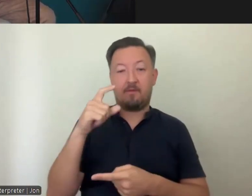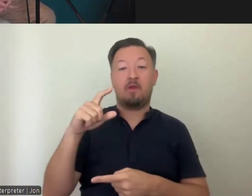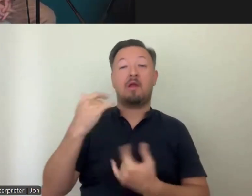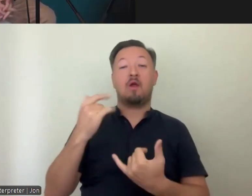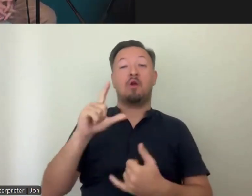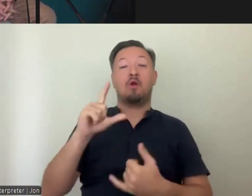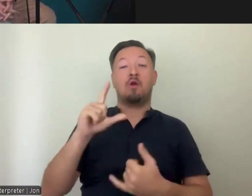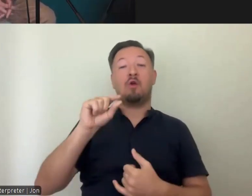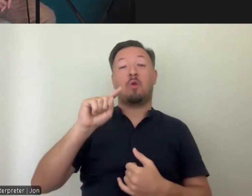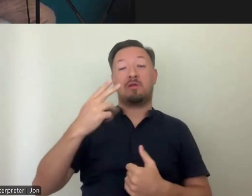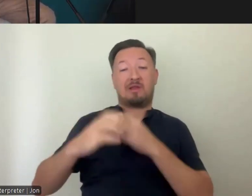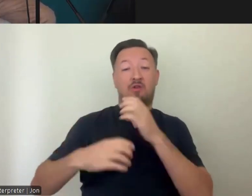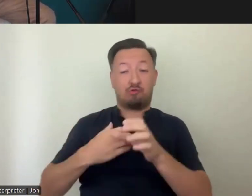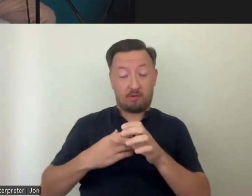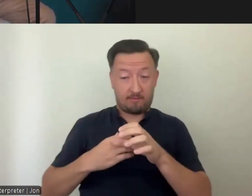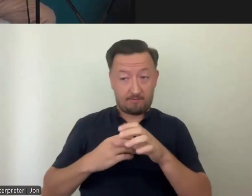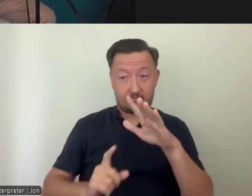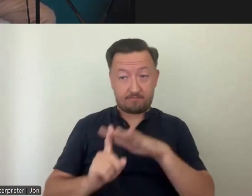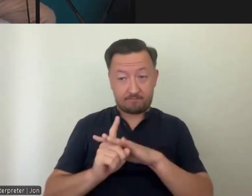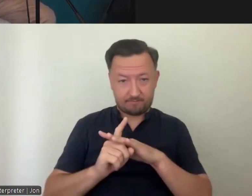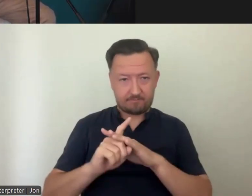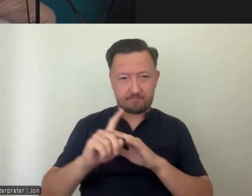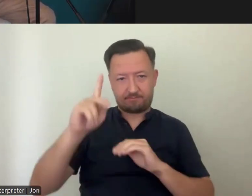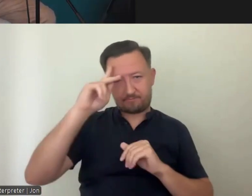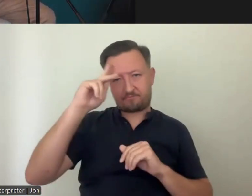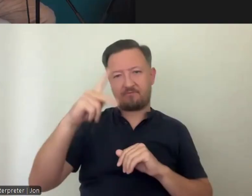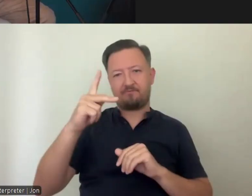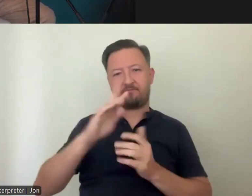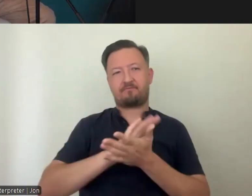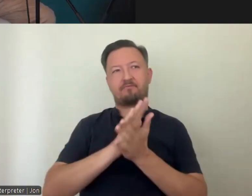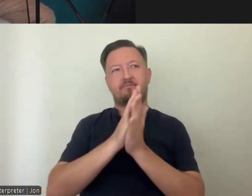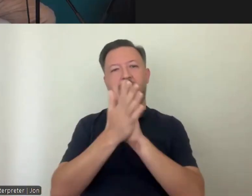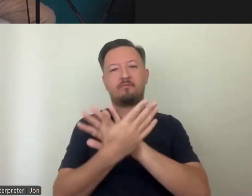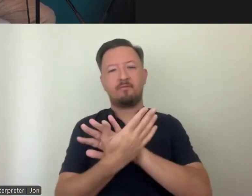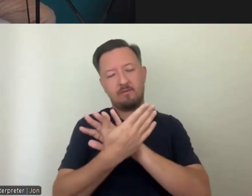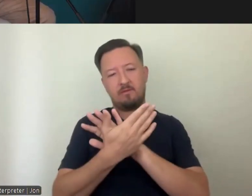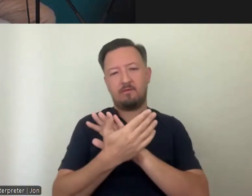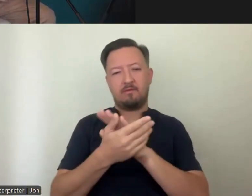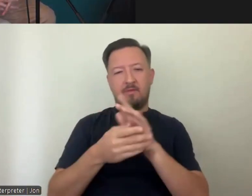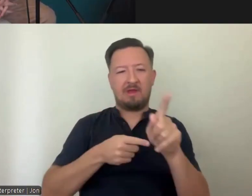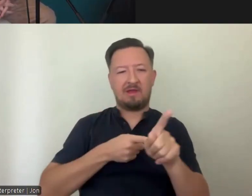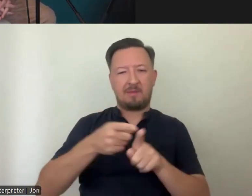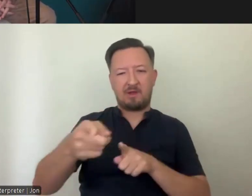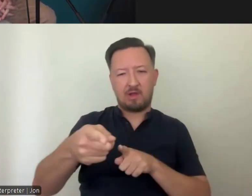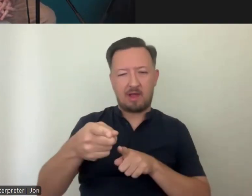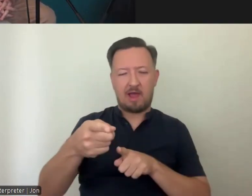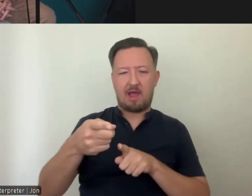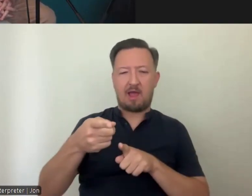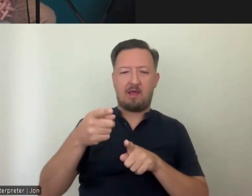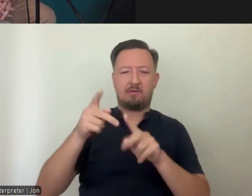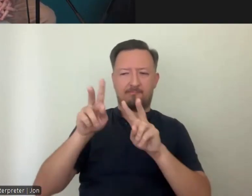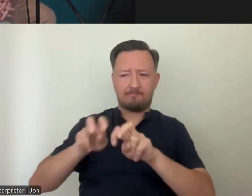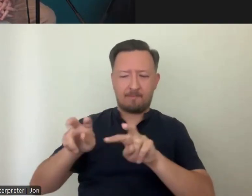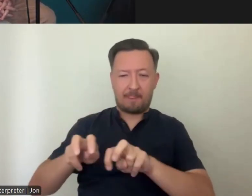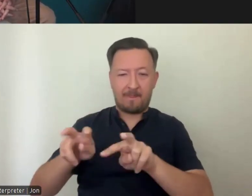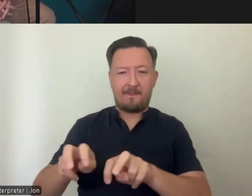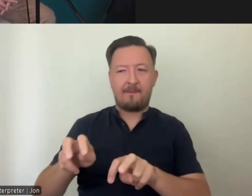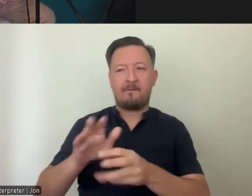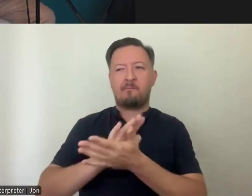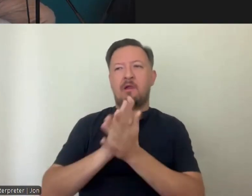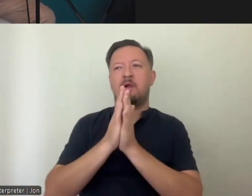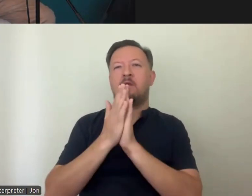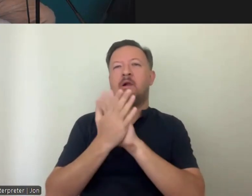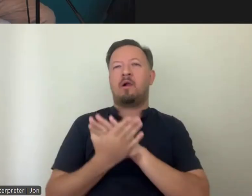comes, philosophy becomes a very specialized field of inquiry, an academic field of inquiry. It